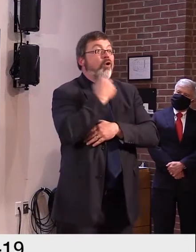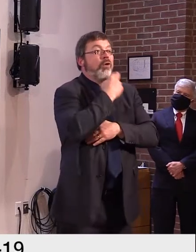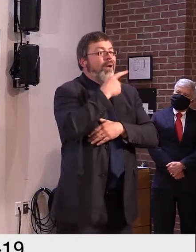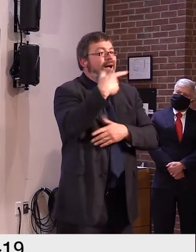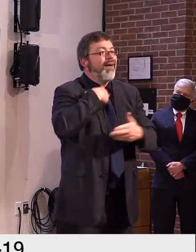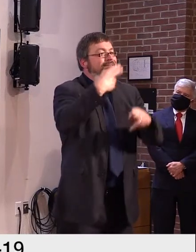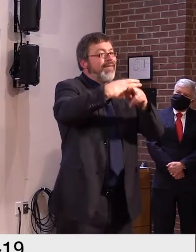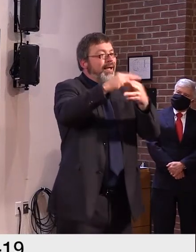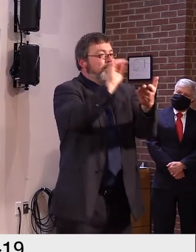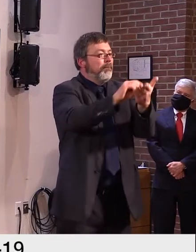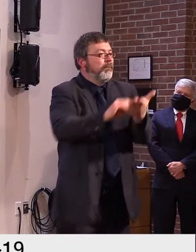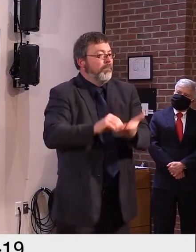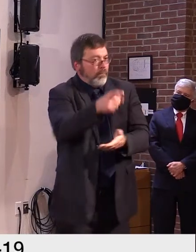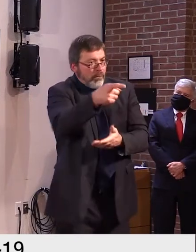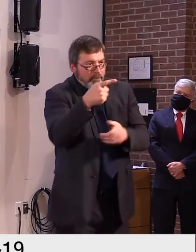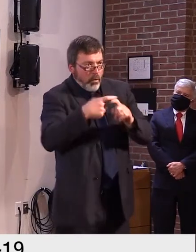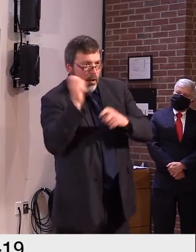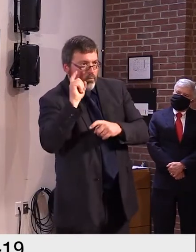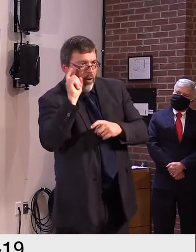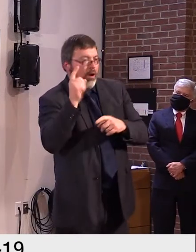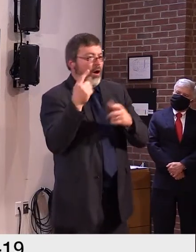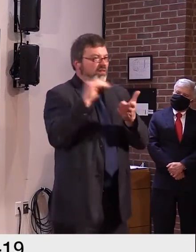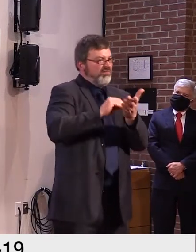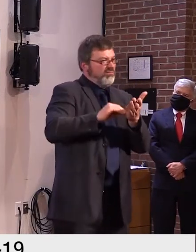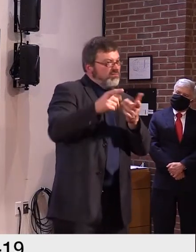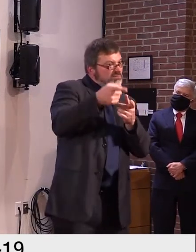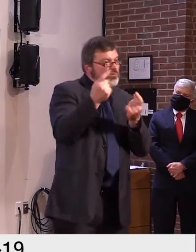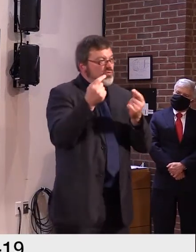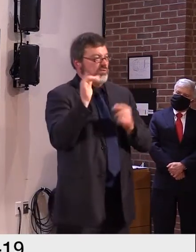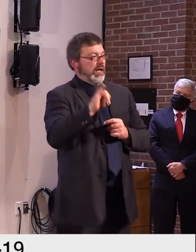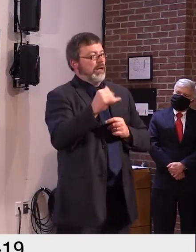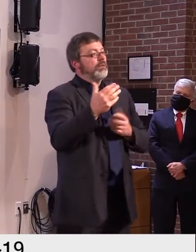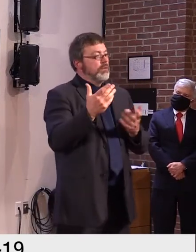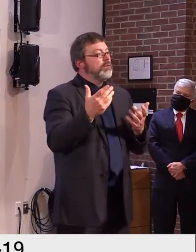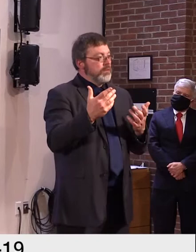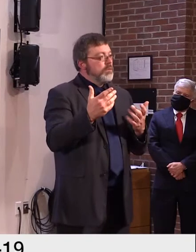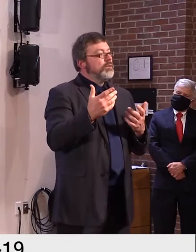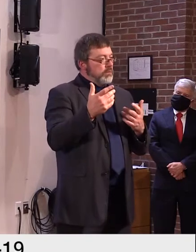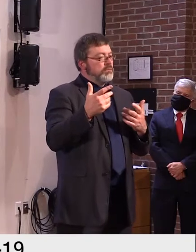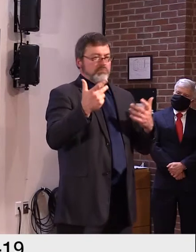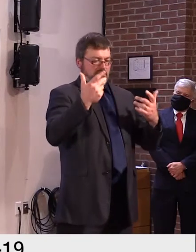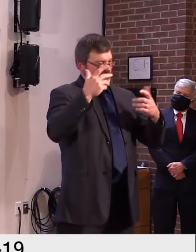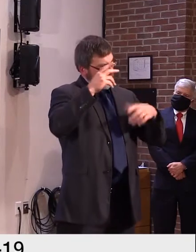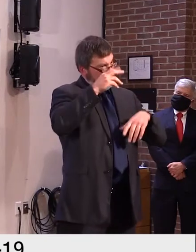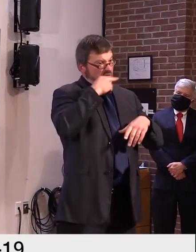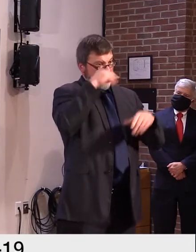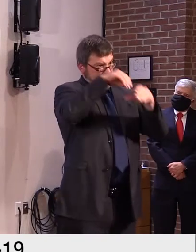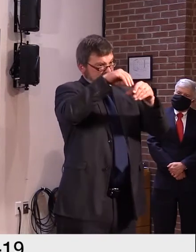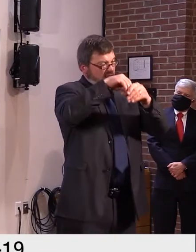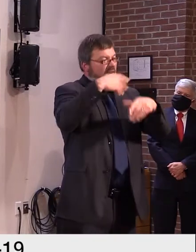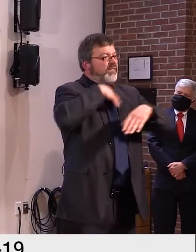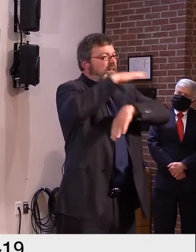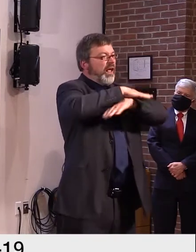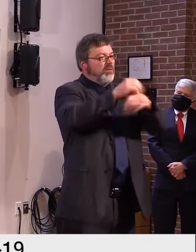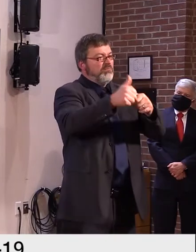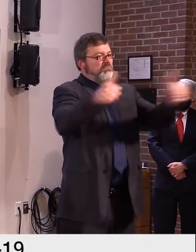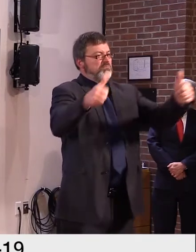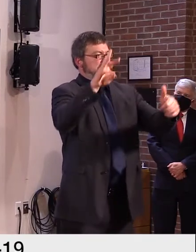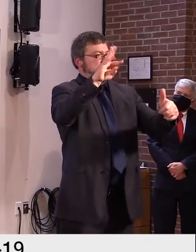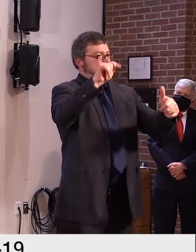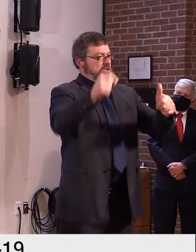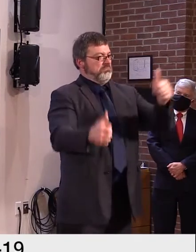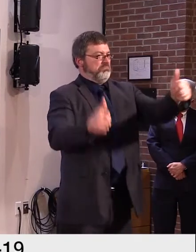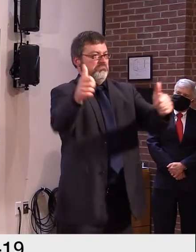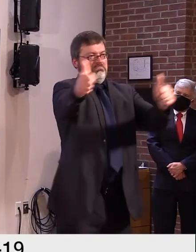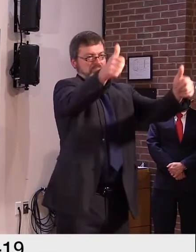has been beneficial for, in terms of the positive case results. But it hasn't been positive